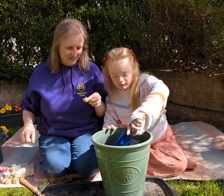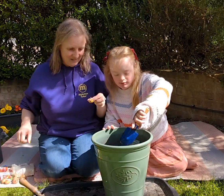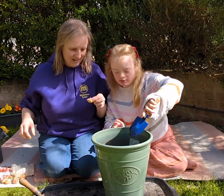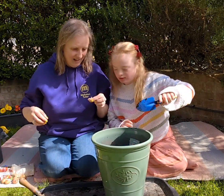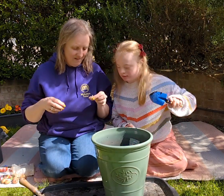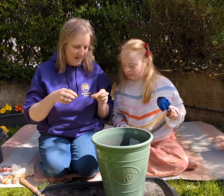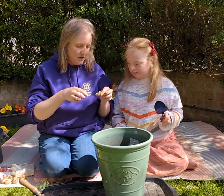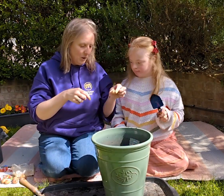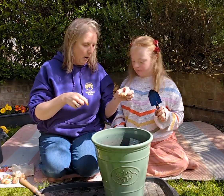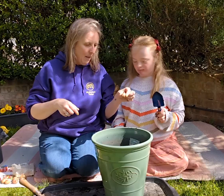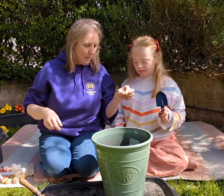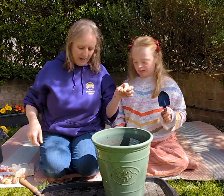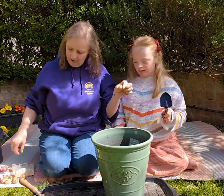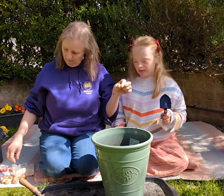That's it, lovely. Do you want to pop that one in?